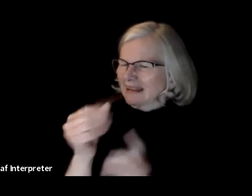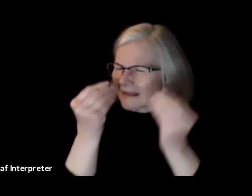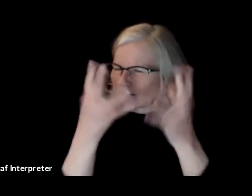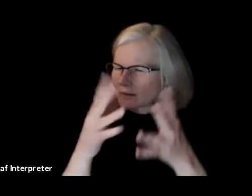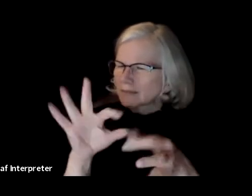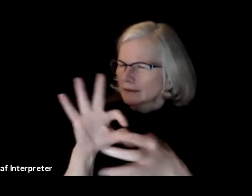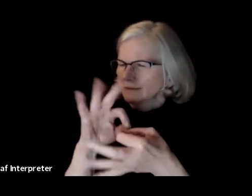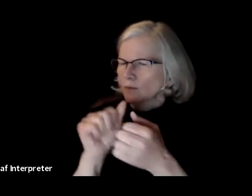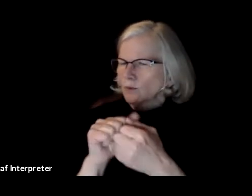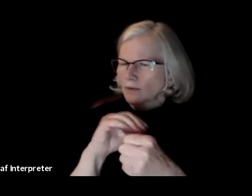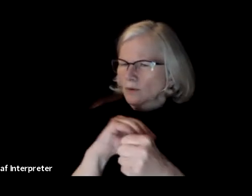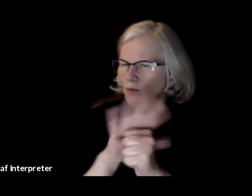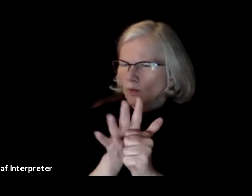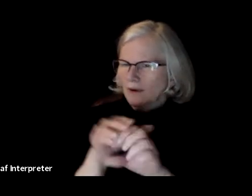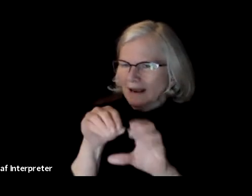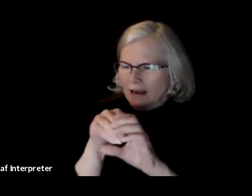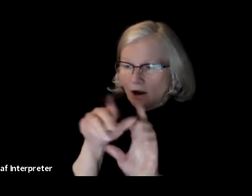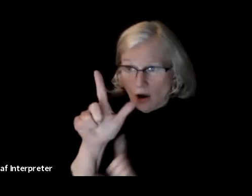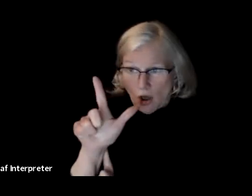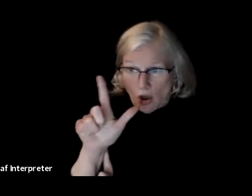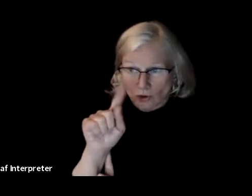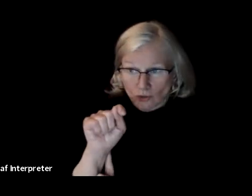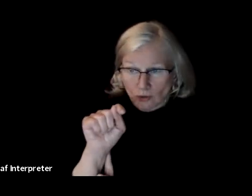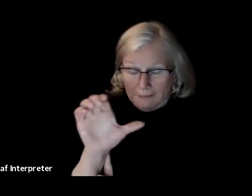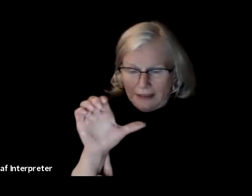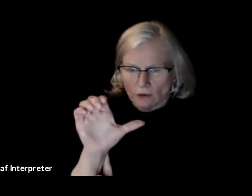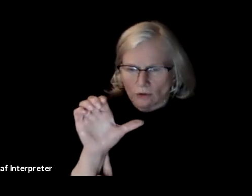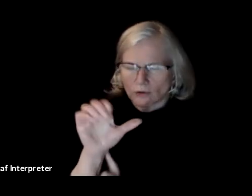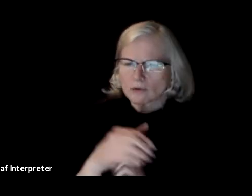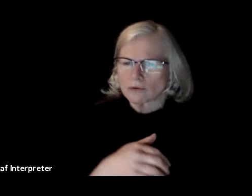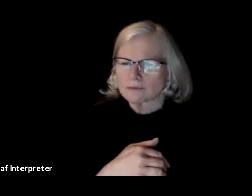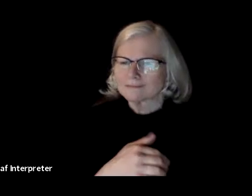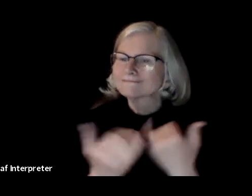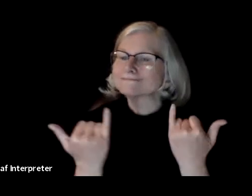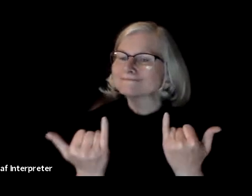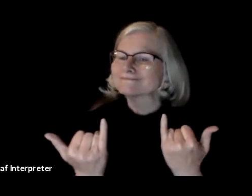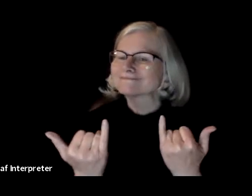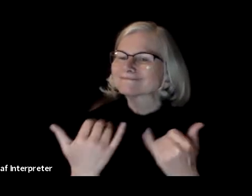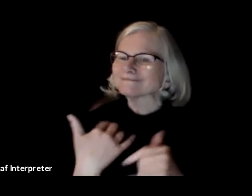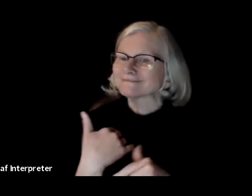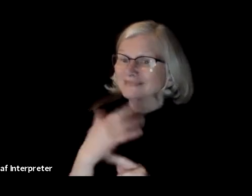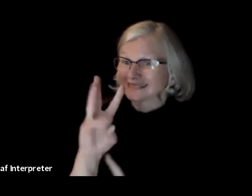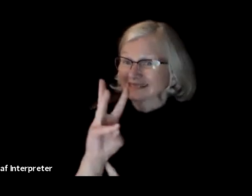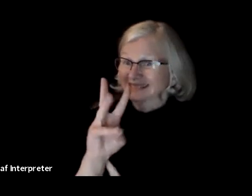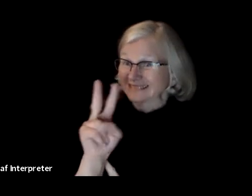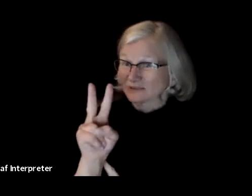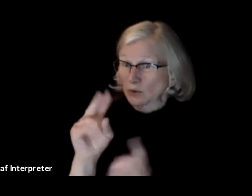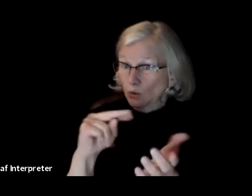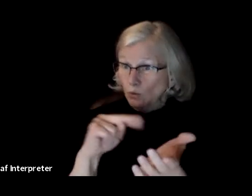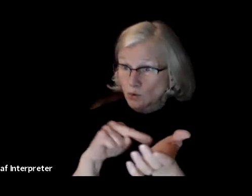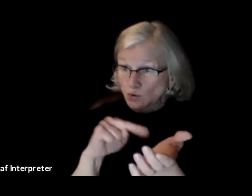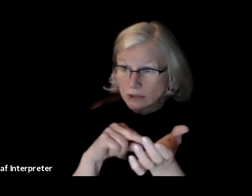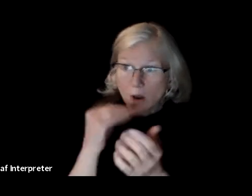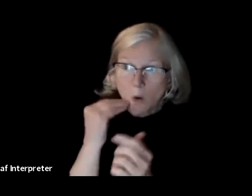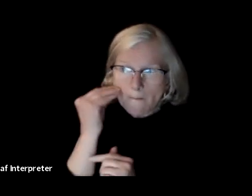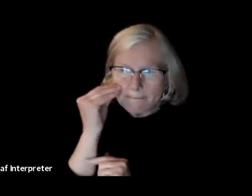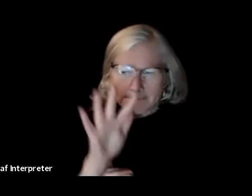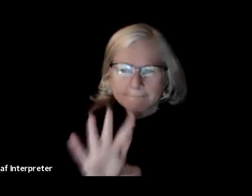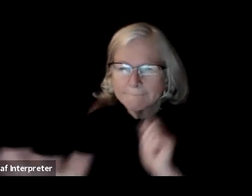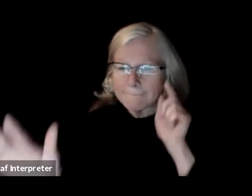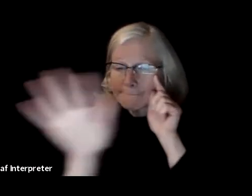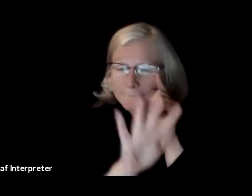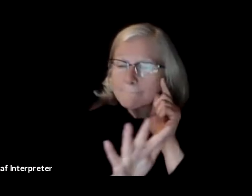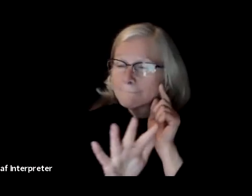Presently, there are 62 nursing homes, 17% of the nursing home facilities here in Minnesota that have had a